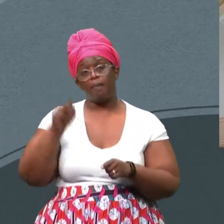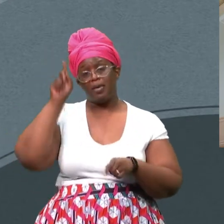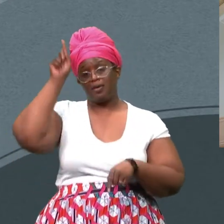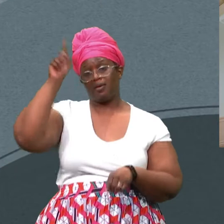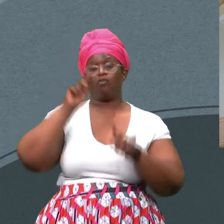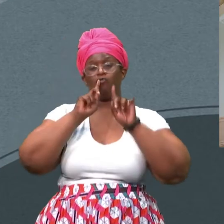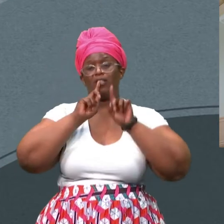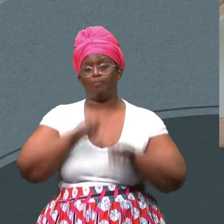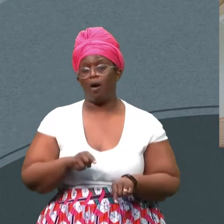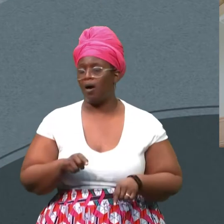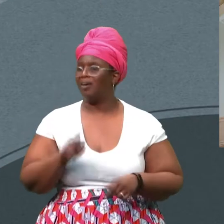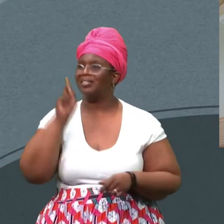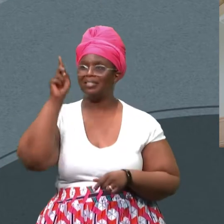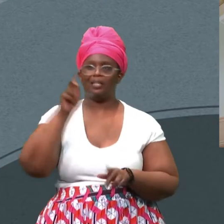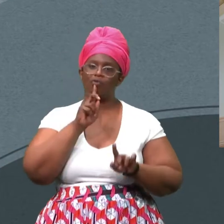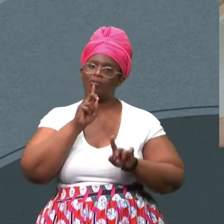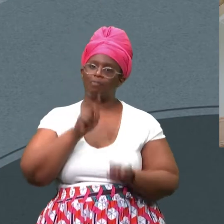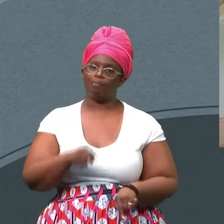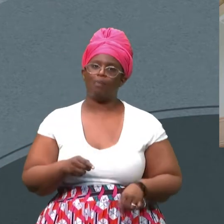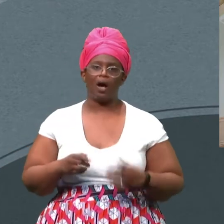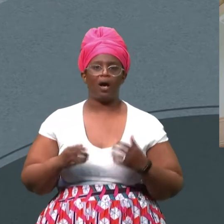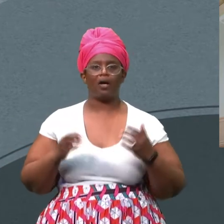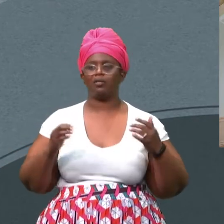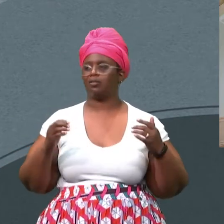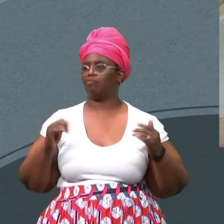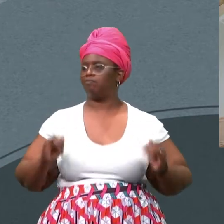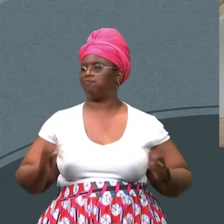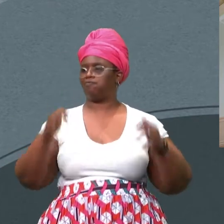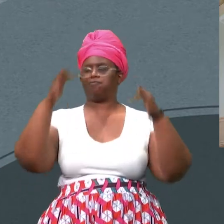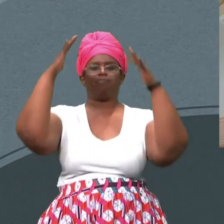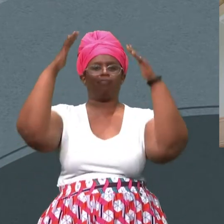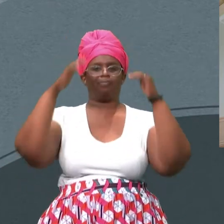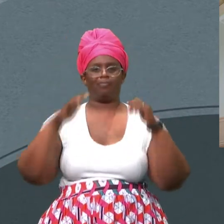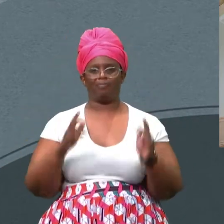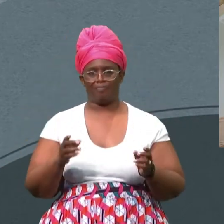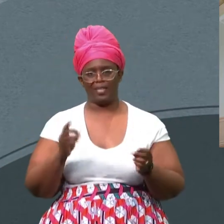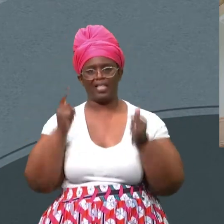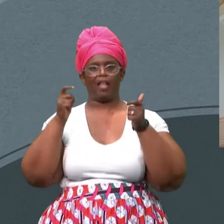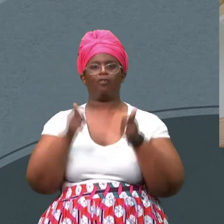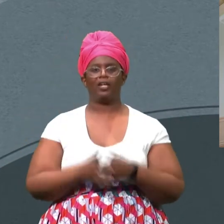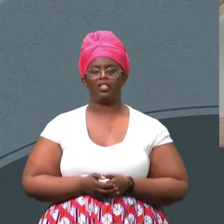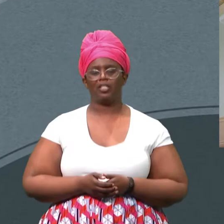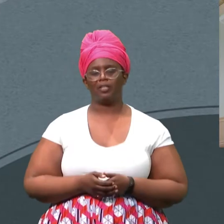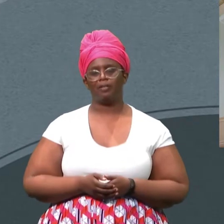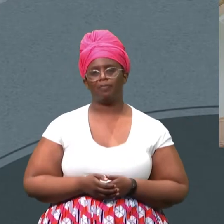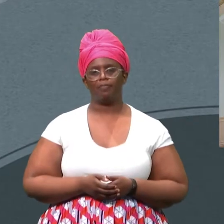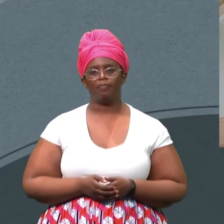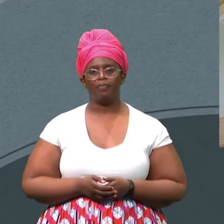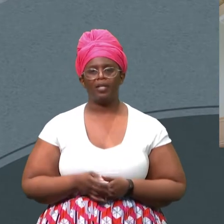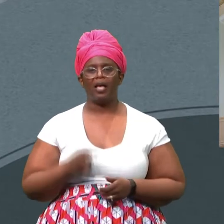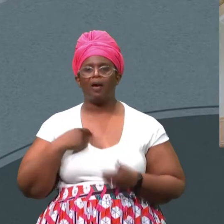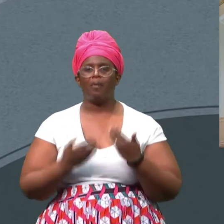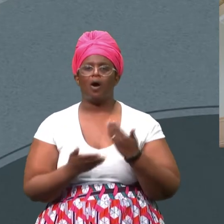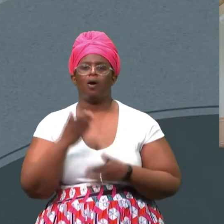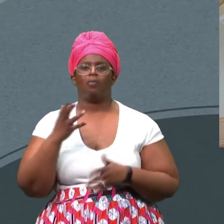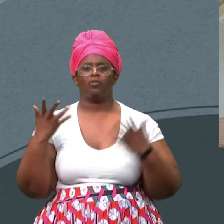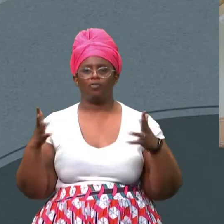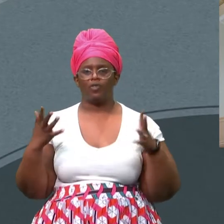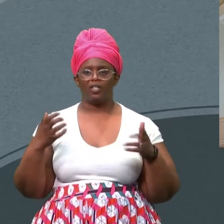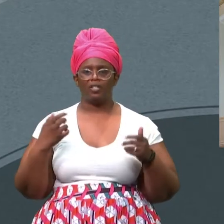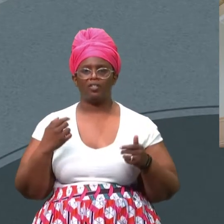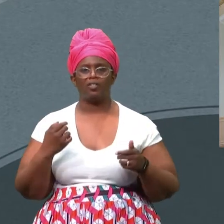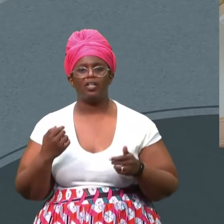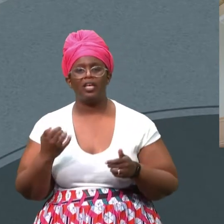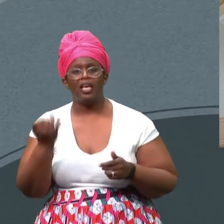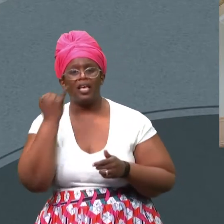with acceleration. I hear God speaking to somebody. I'm almost done. I want you to get off if your living